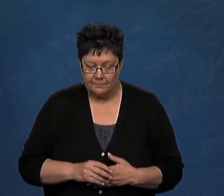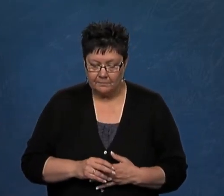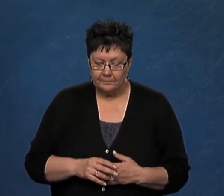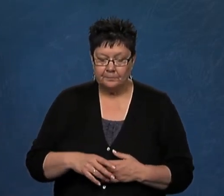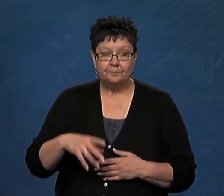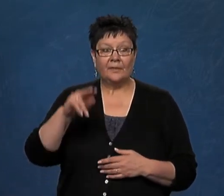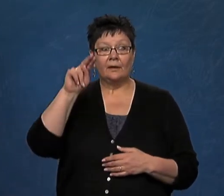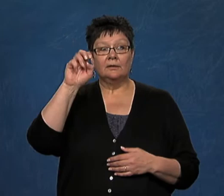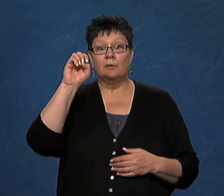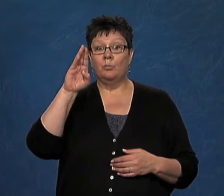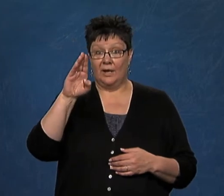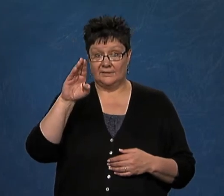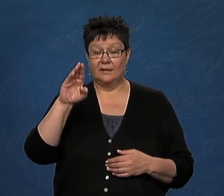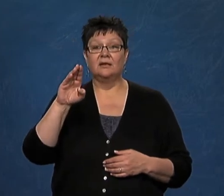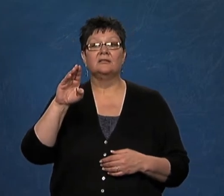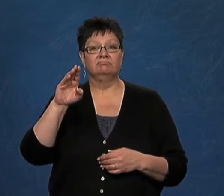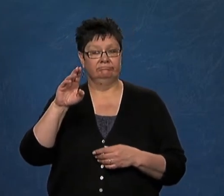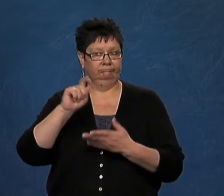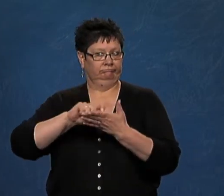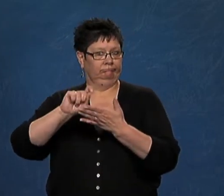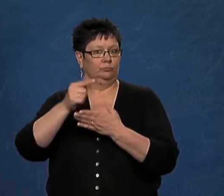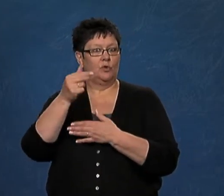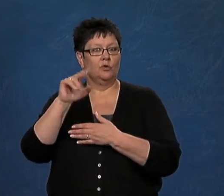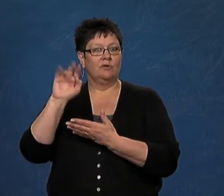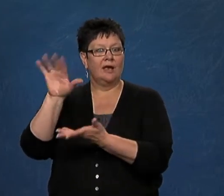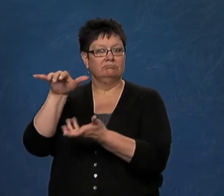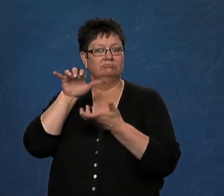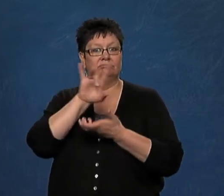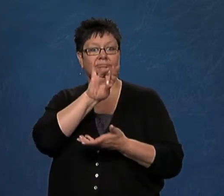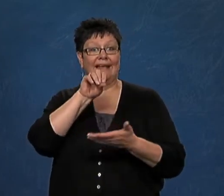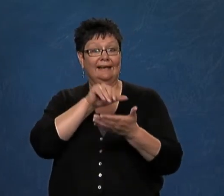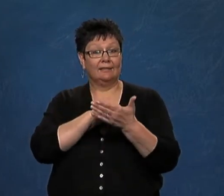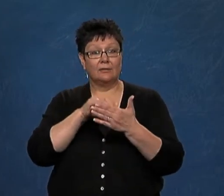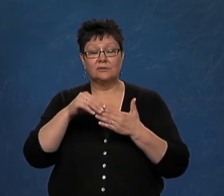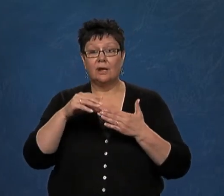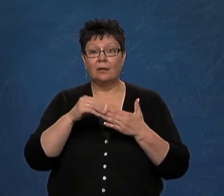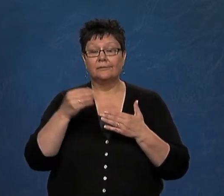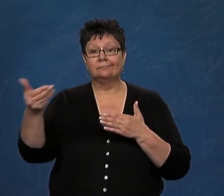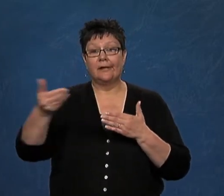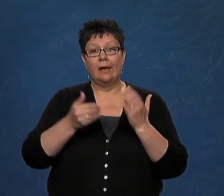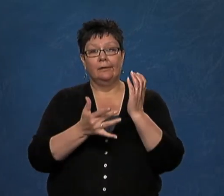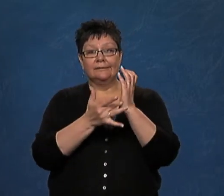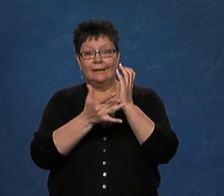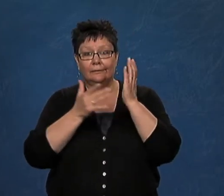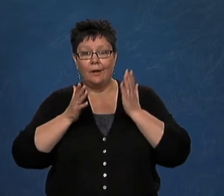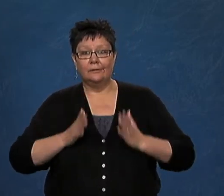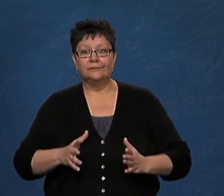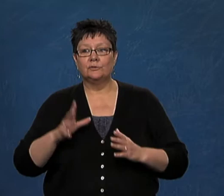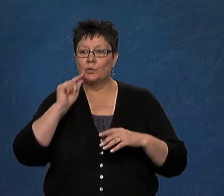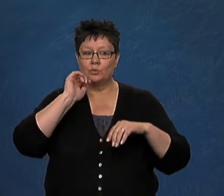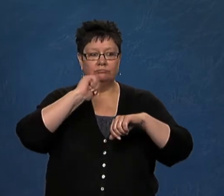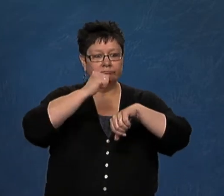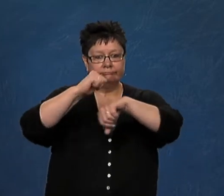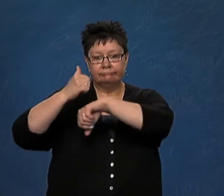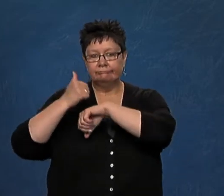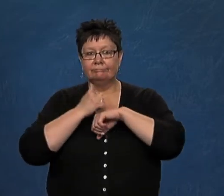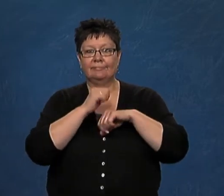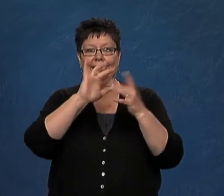So an SCL interpreter. So in Nebraska, they wrote a grant and got $80,000